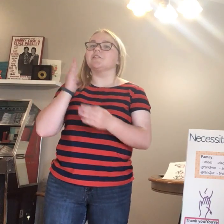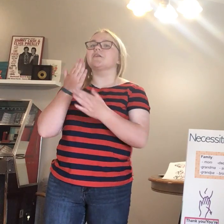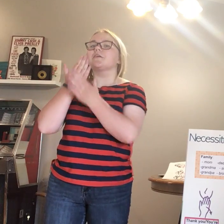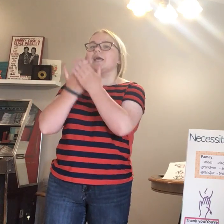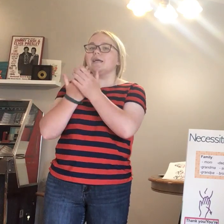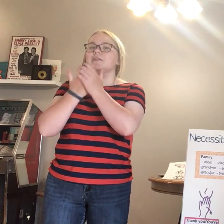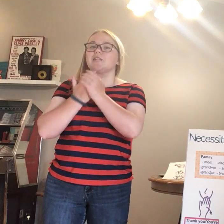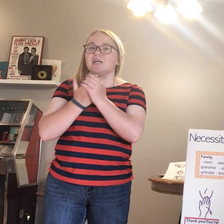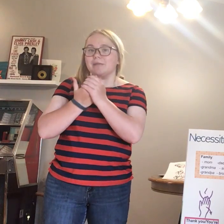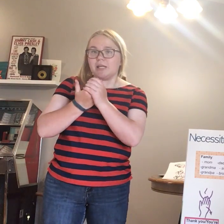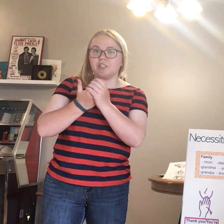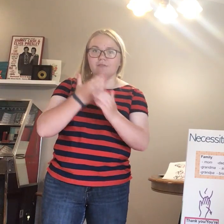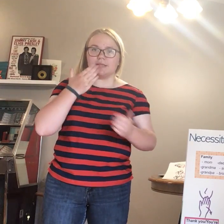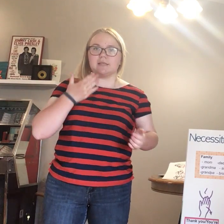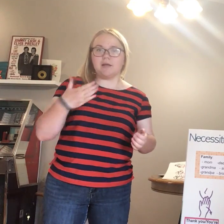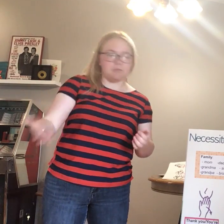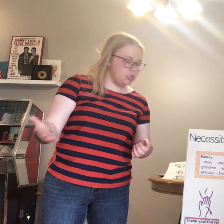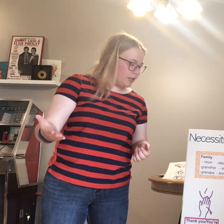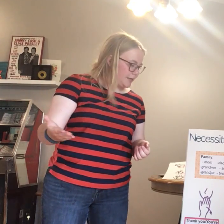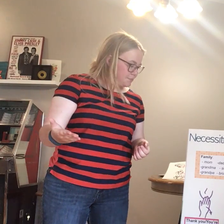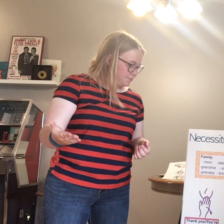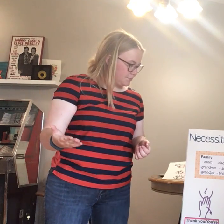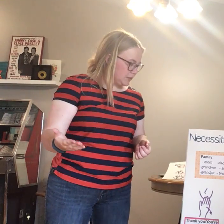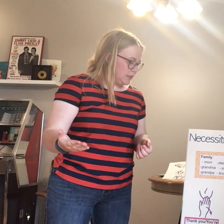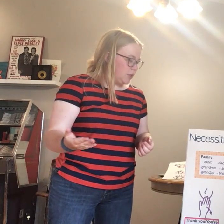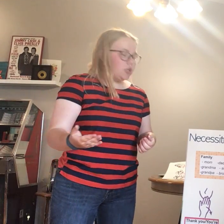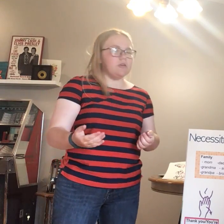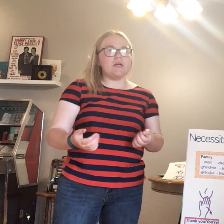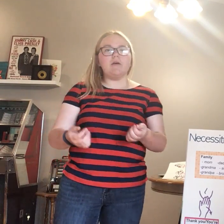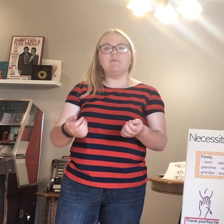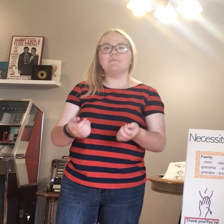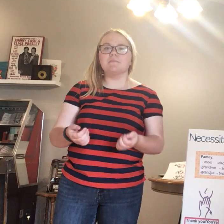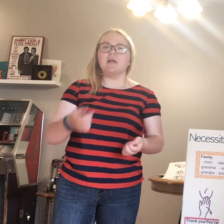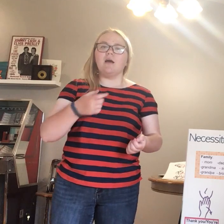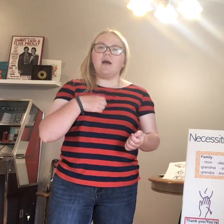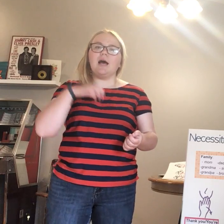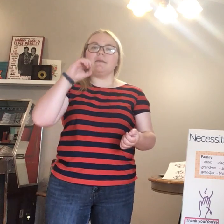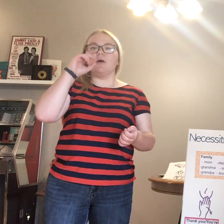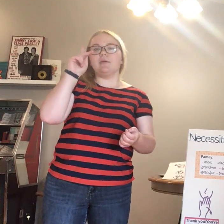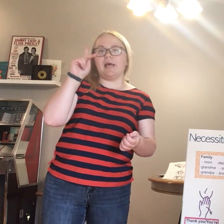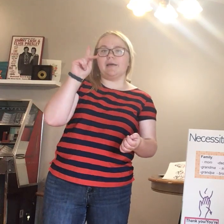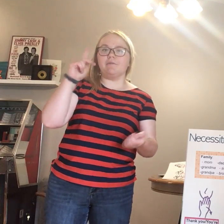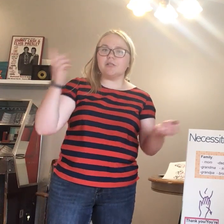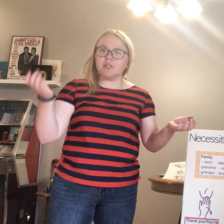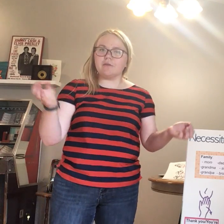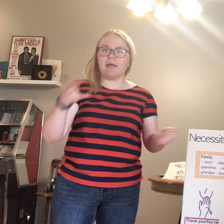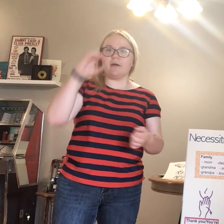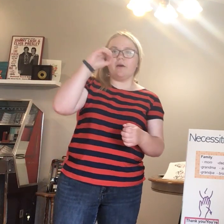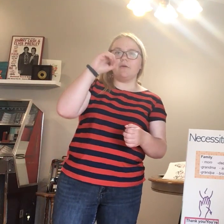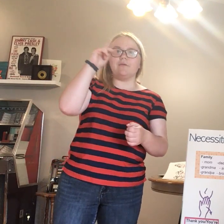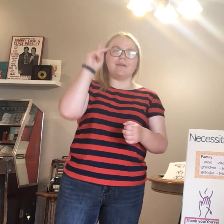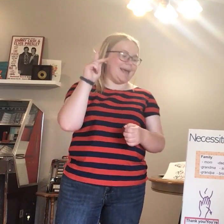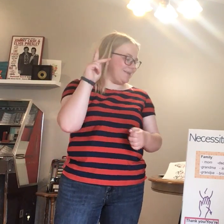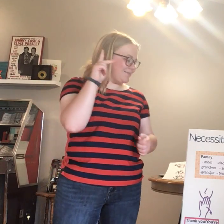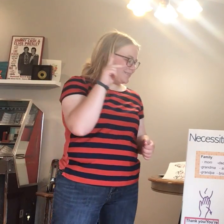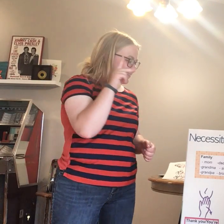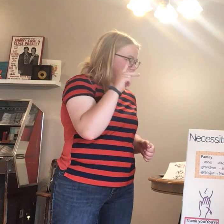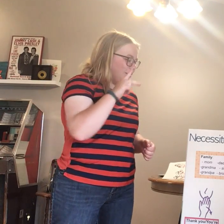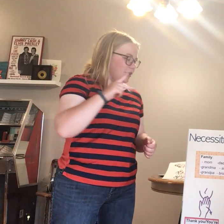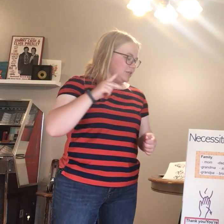your hand is not going to be touching your face. Good. You can go, I'm okay. You learned okay. Okay. You say,